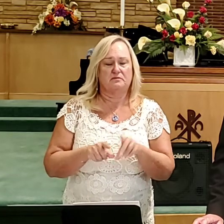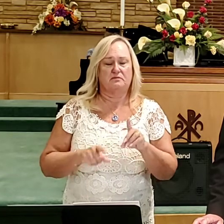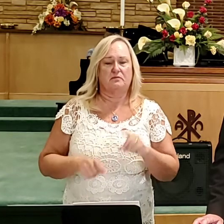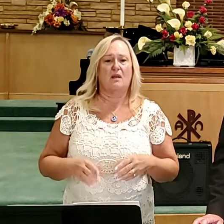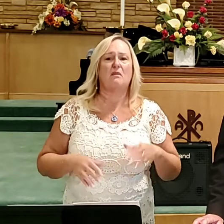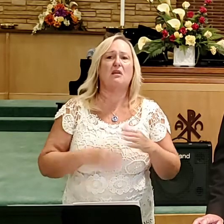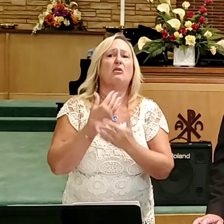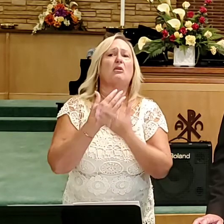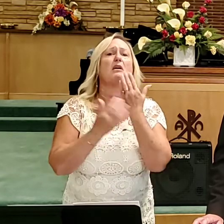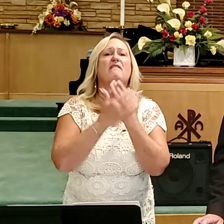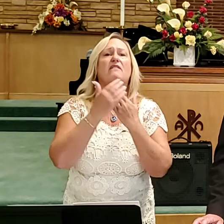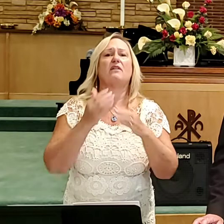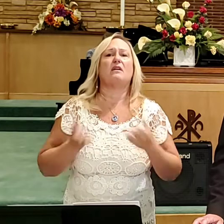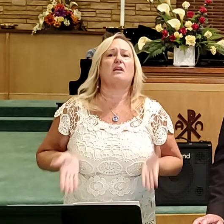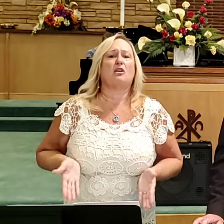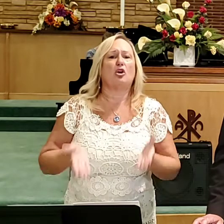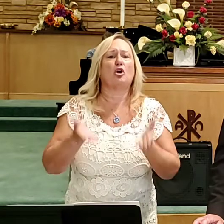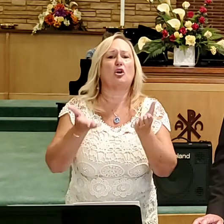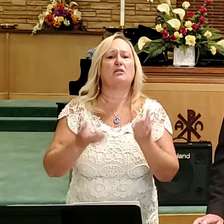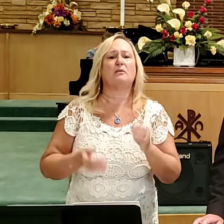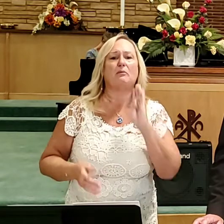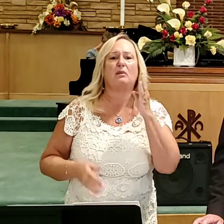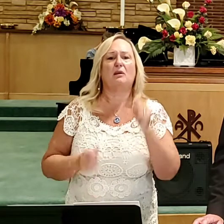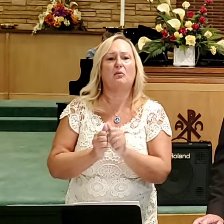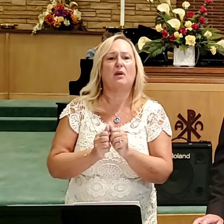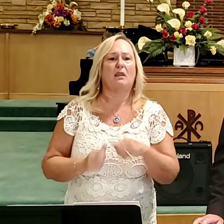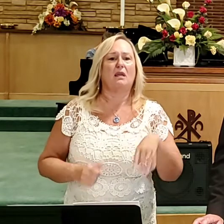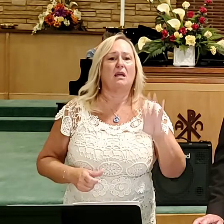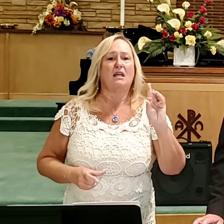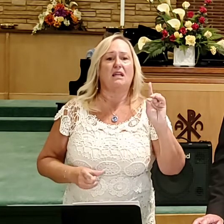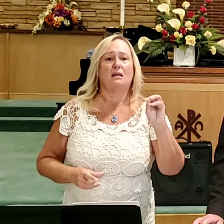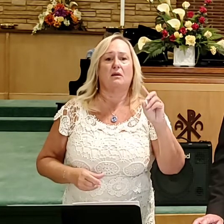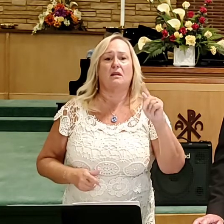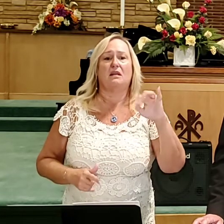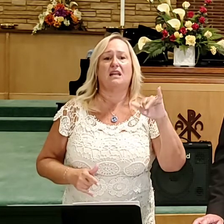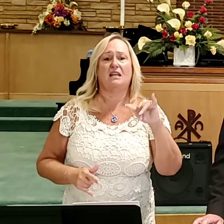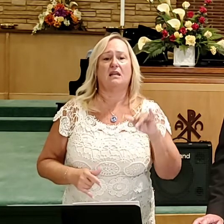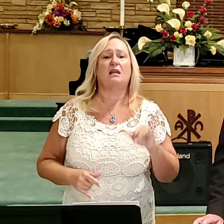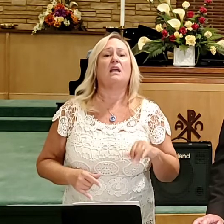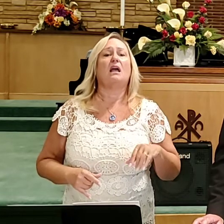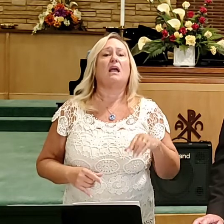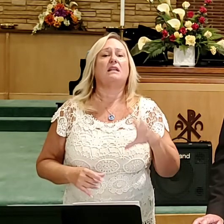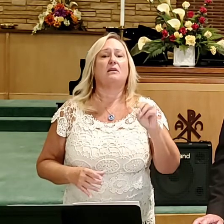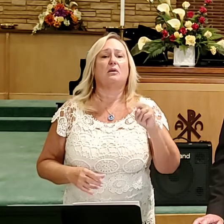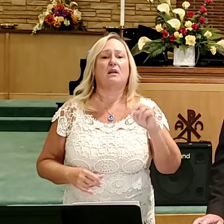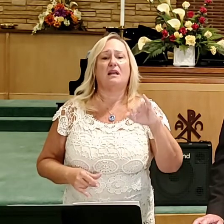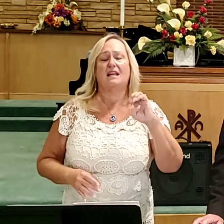May your comfort and encouragement be with Dottie and Connie,